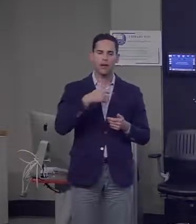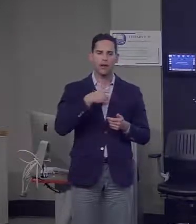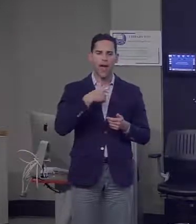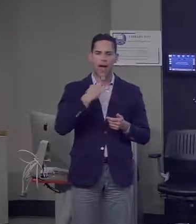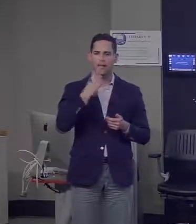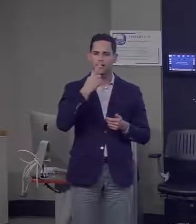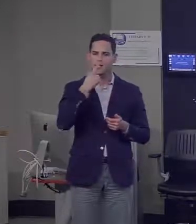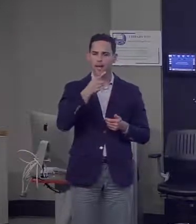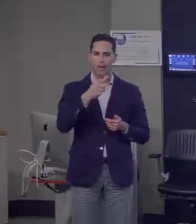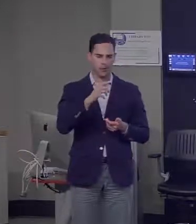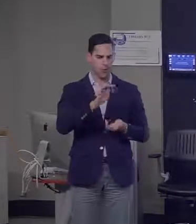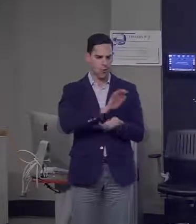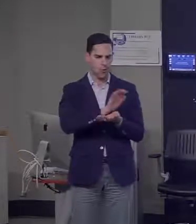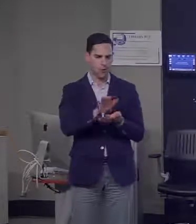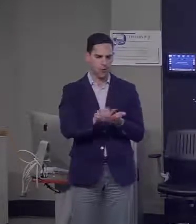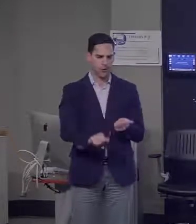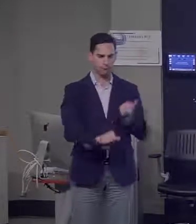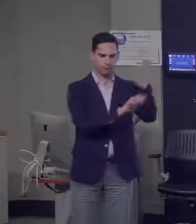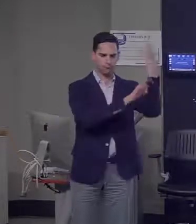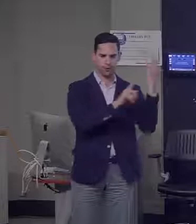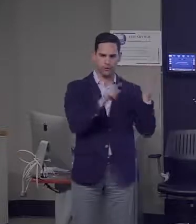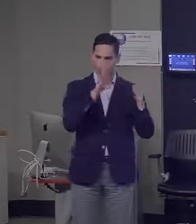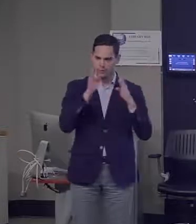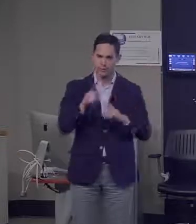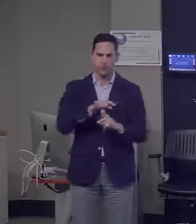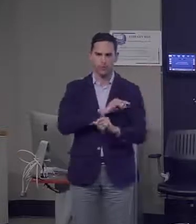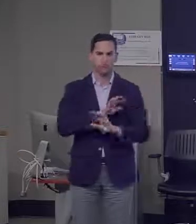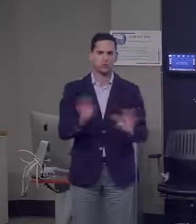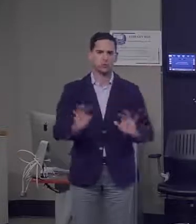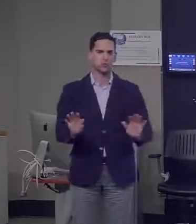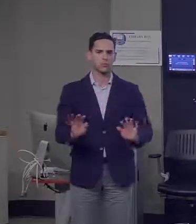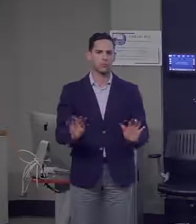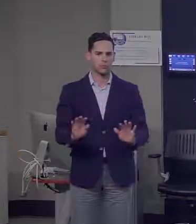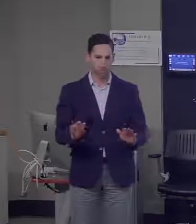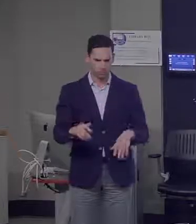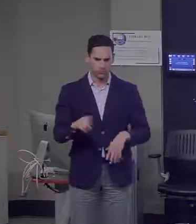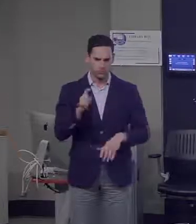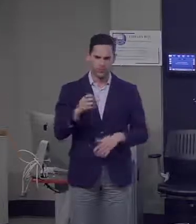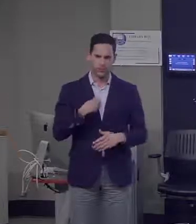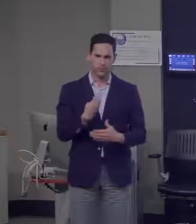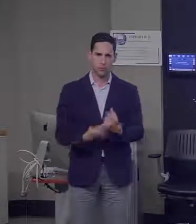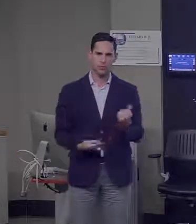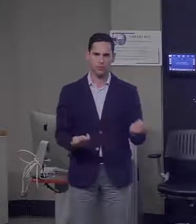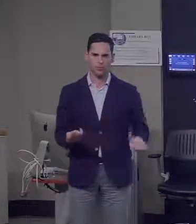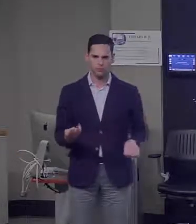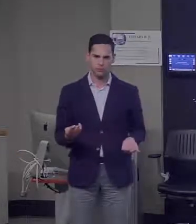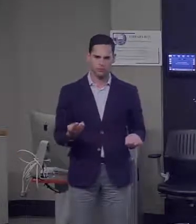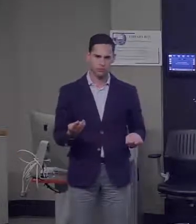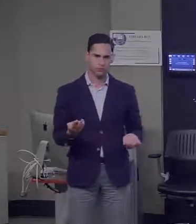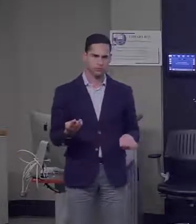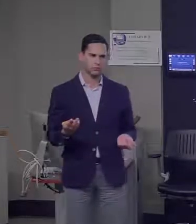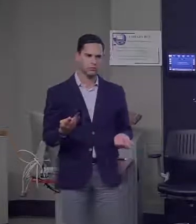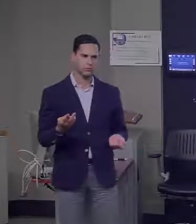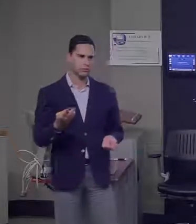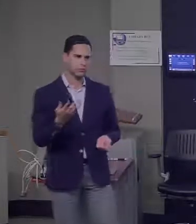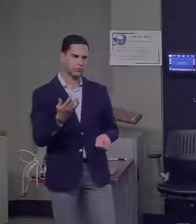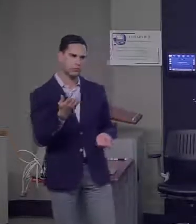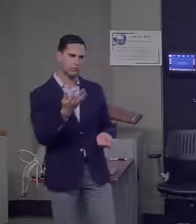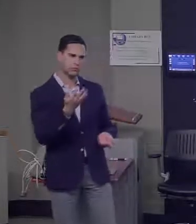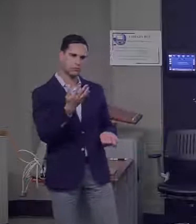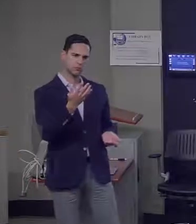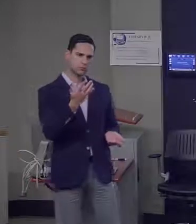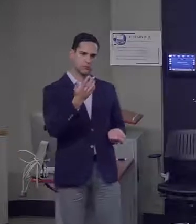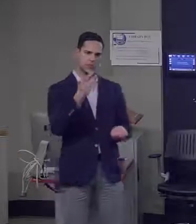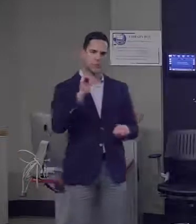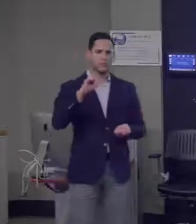a lot of times the quality comes from being able to have enough signs to continue that conversation in Strive for